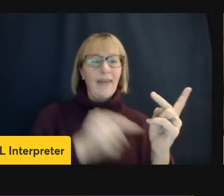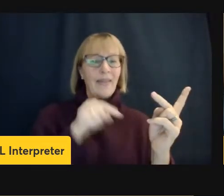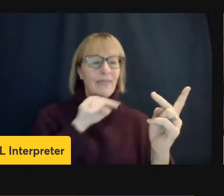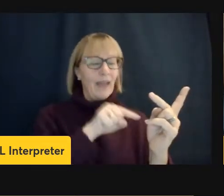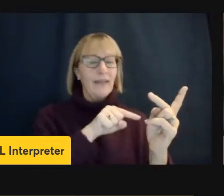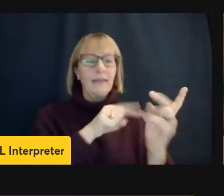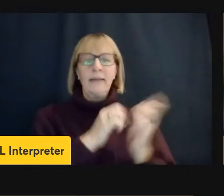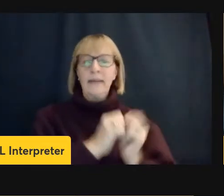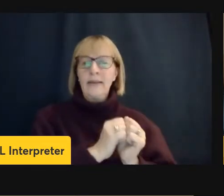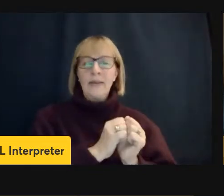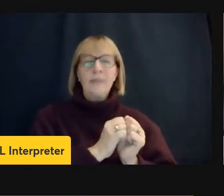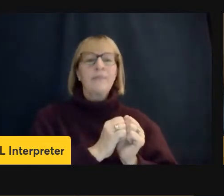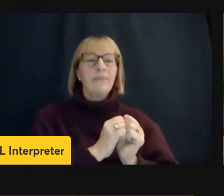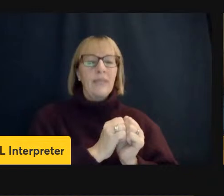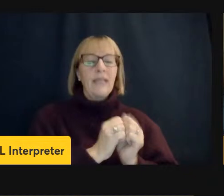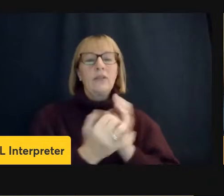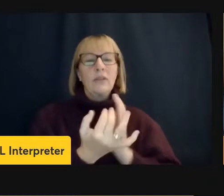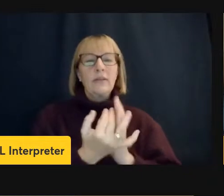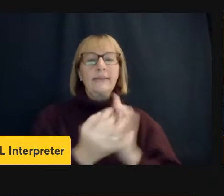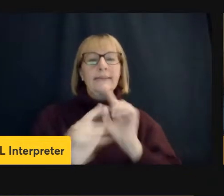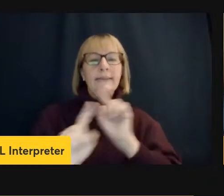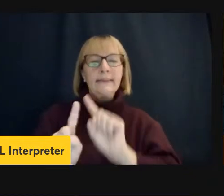device has kind of moved through